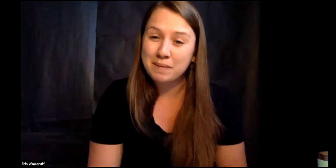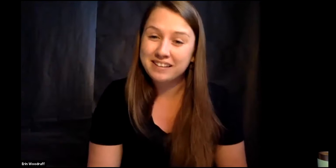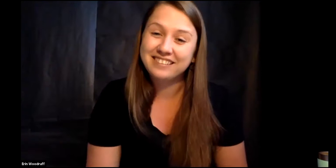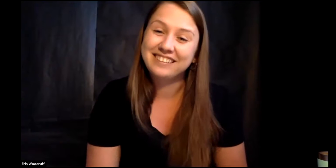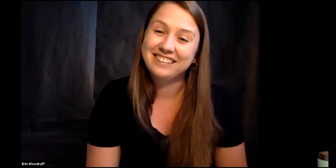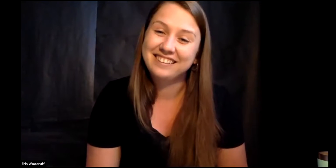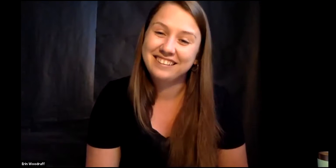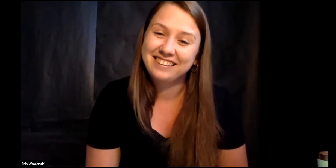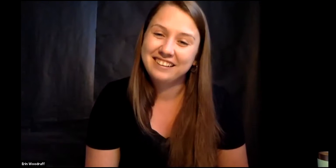sleeping.